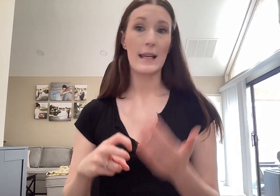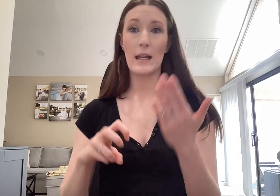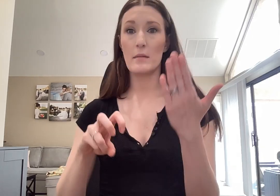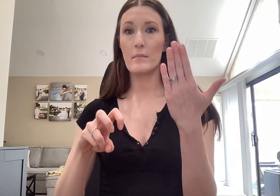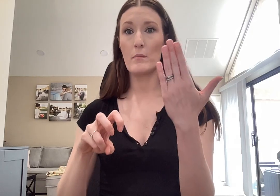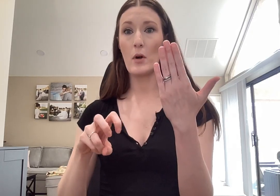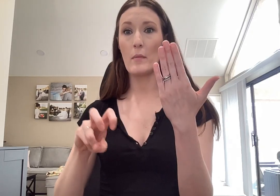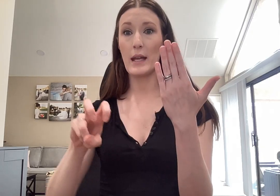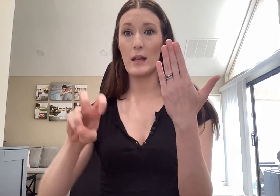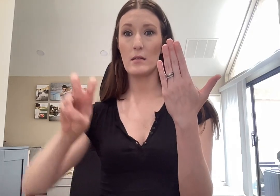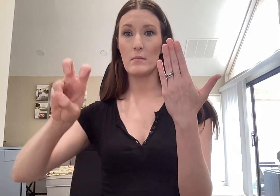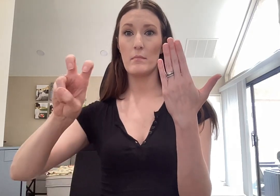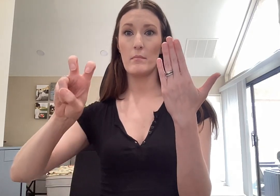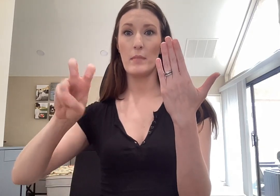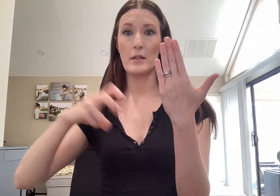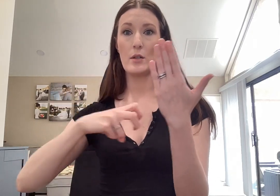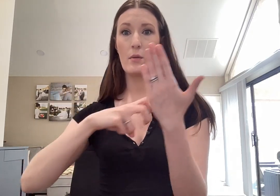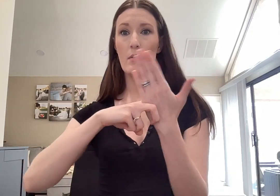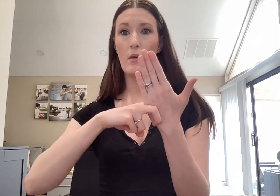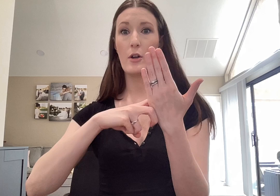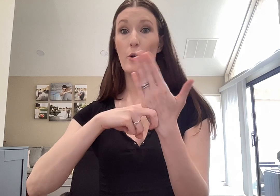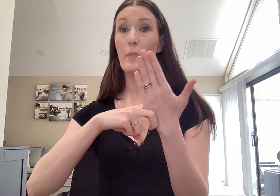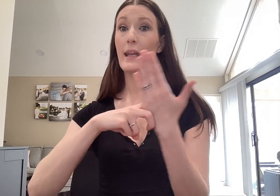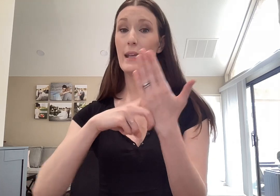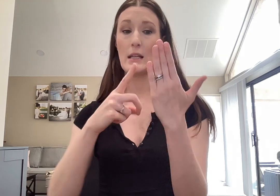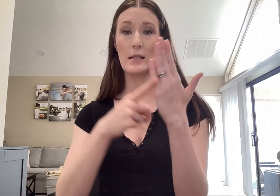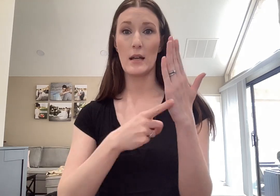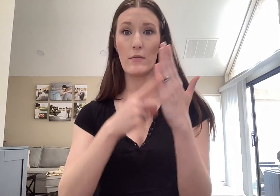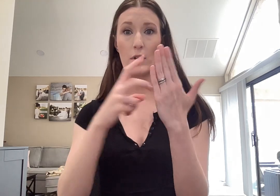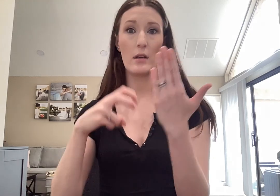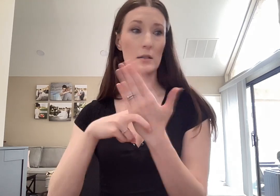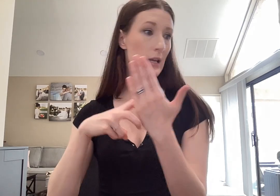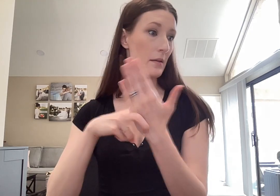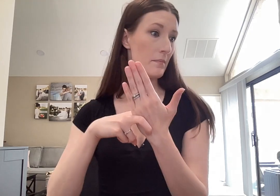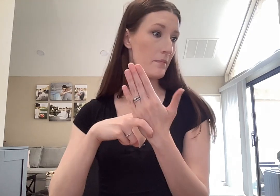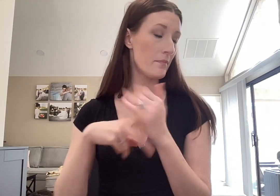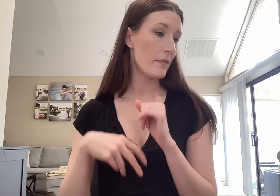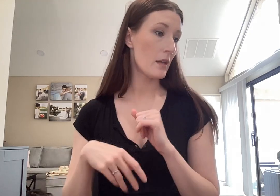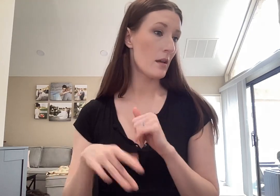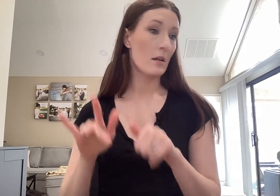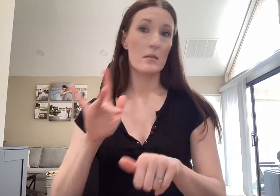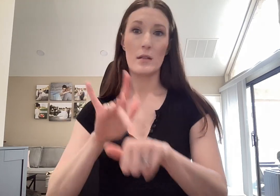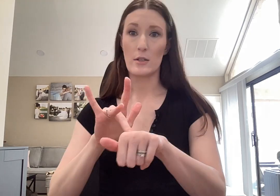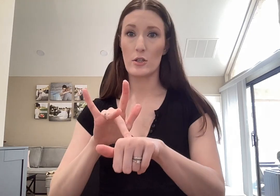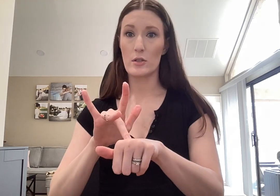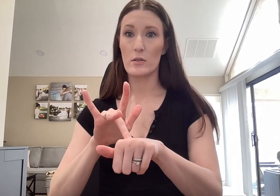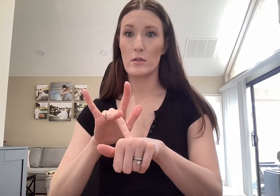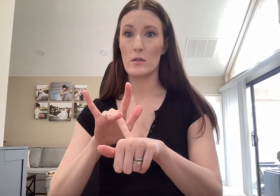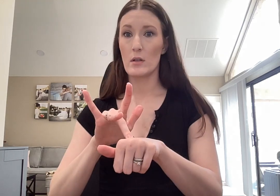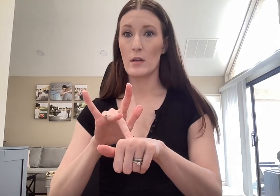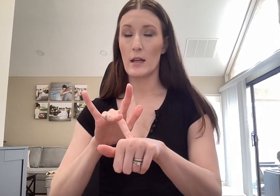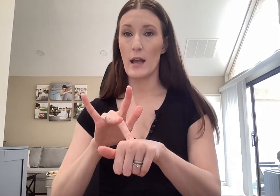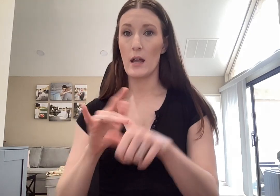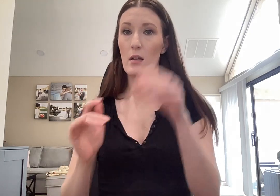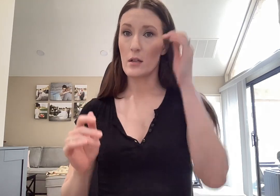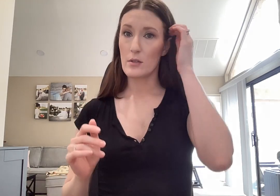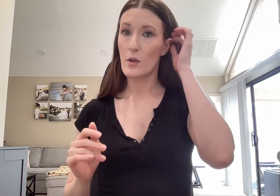Ticket, palm in, bent 2. On your pinky side of your hand, ticket. Touch. Okay, so